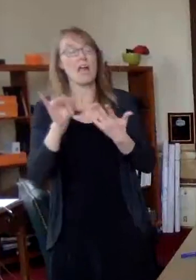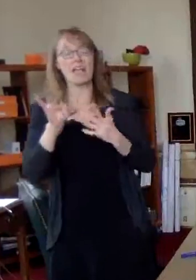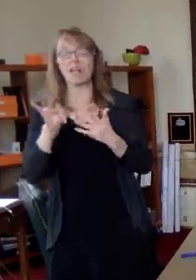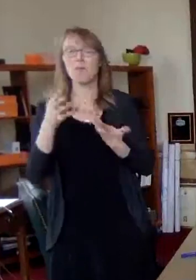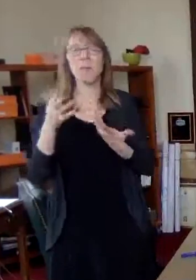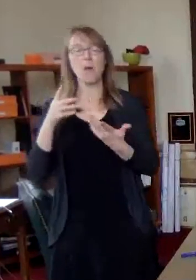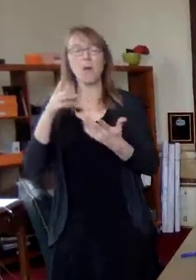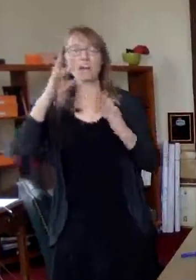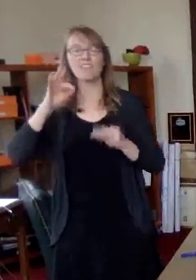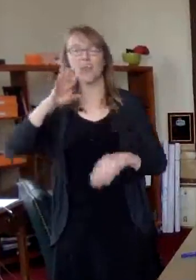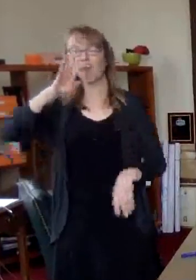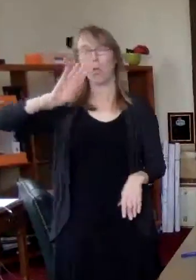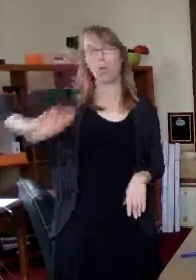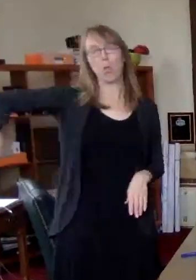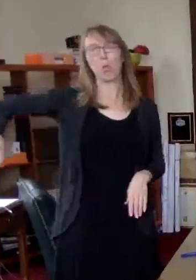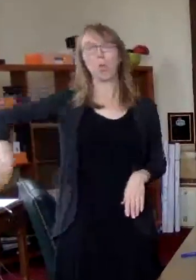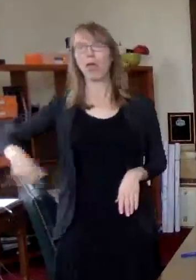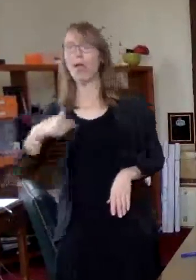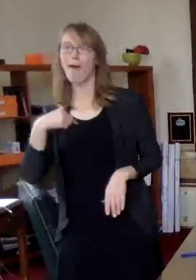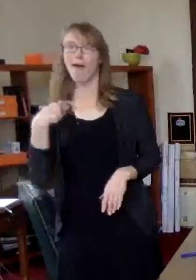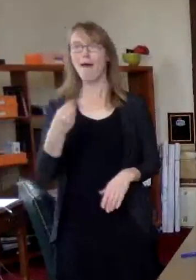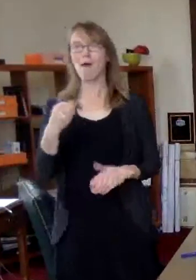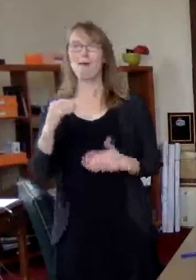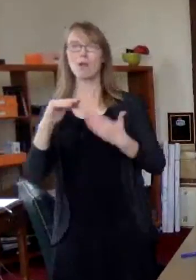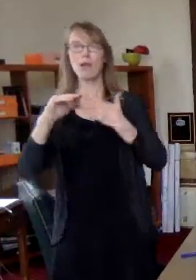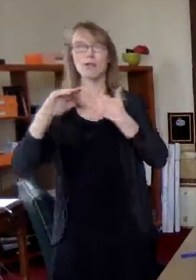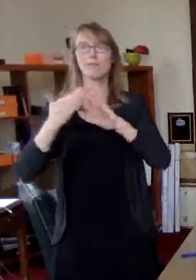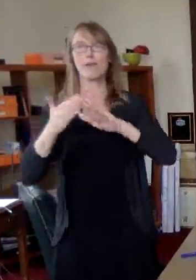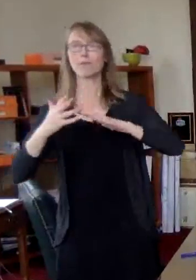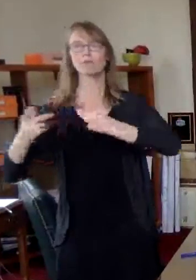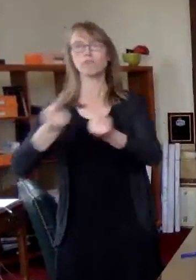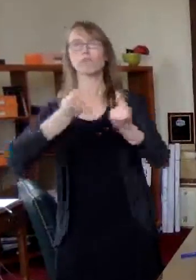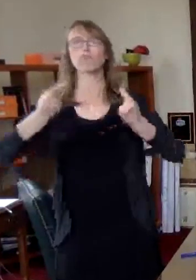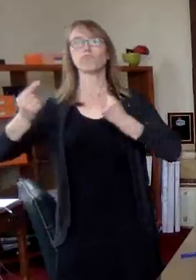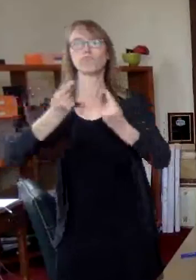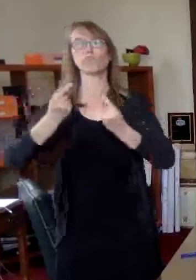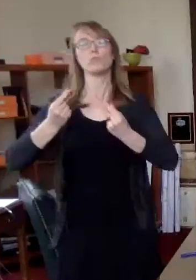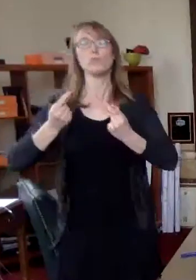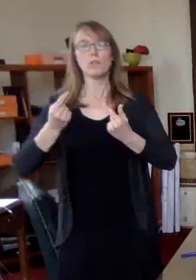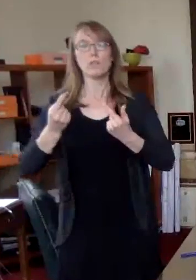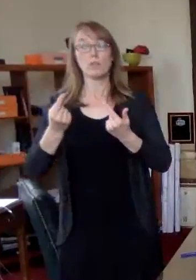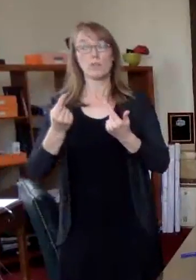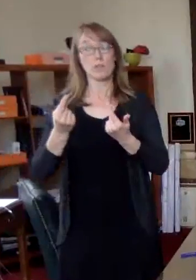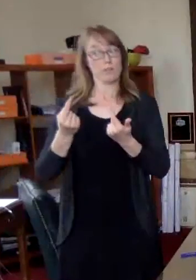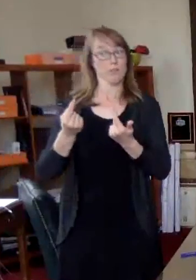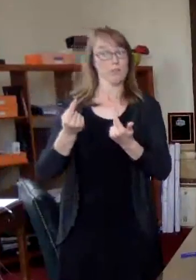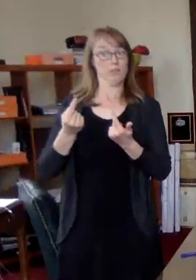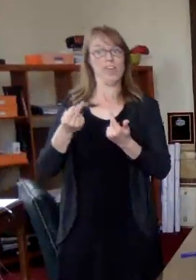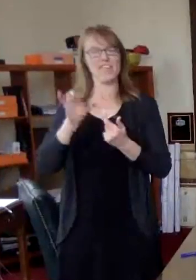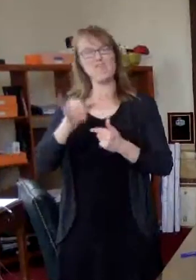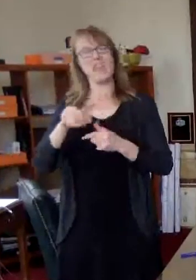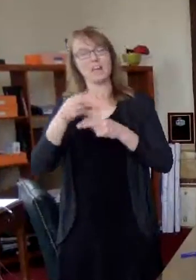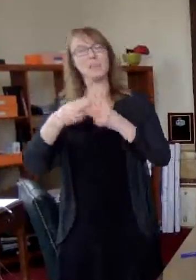not abiding by it, you should really call our health department if it's a serious thing, which is